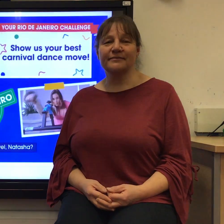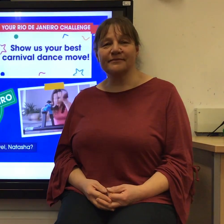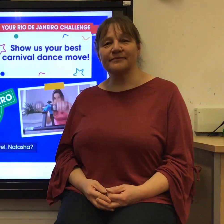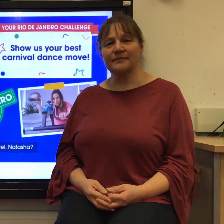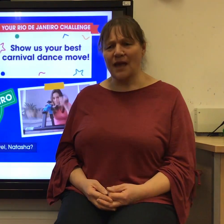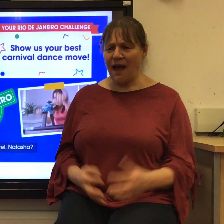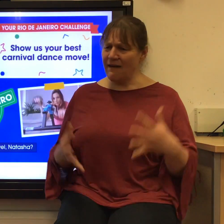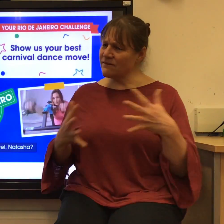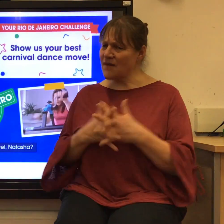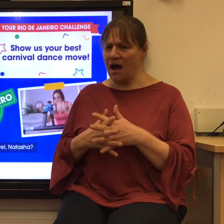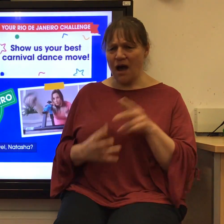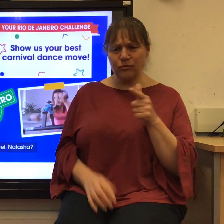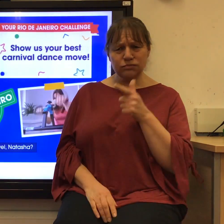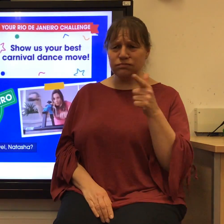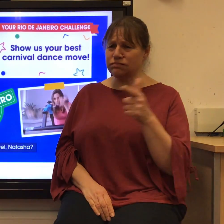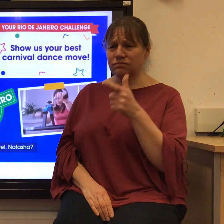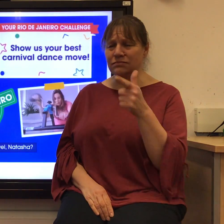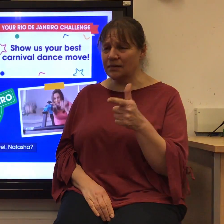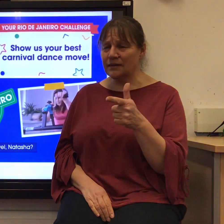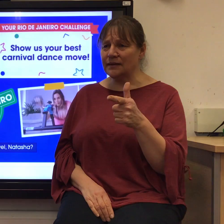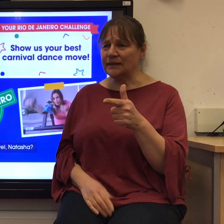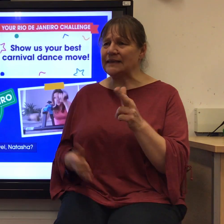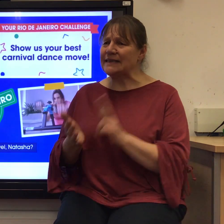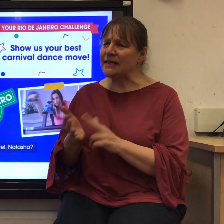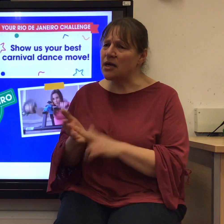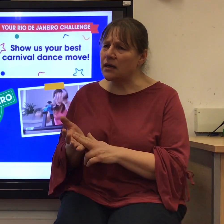How far do you need to travel, Natasha?